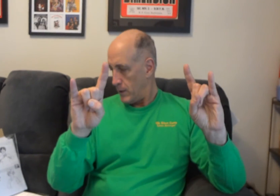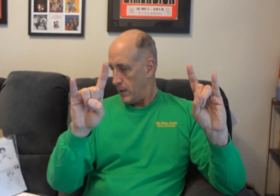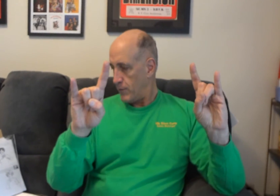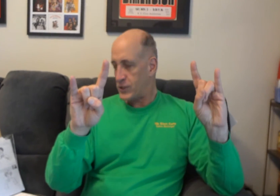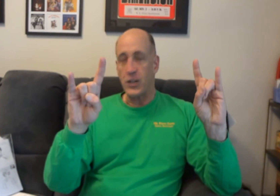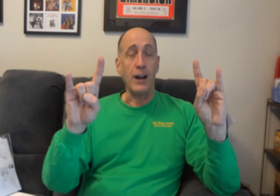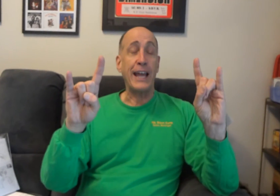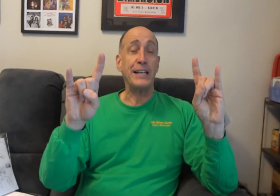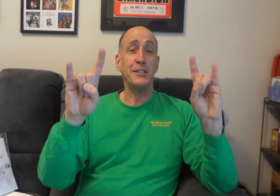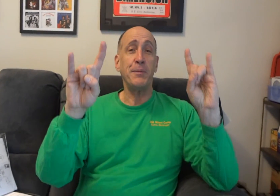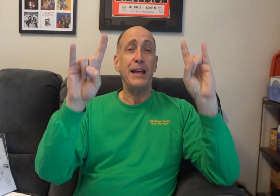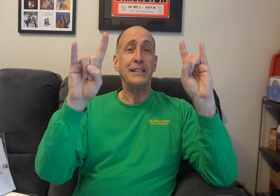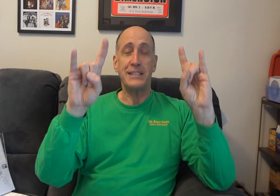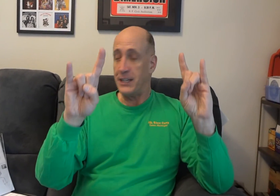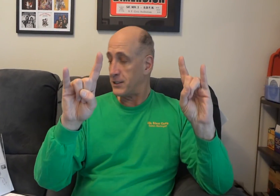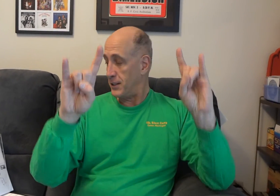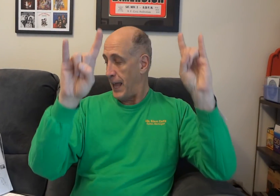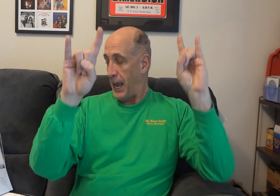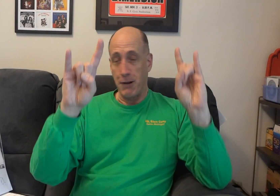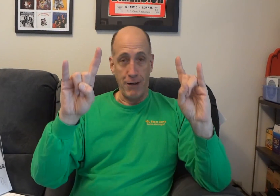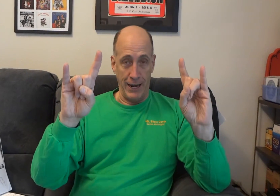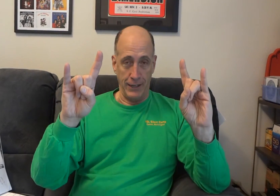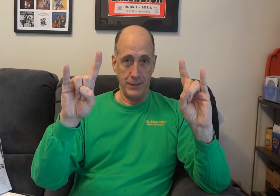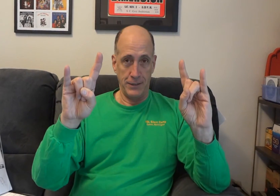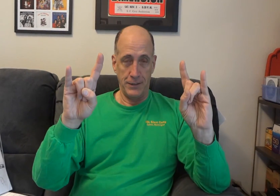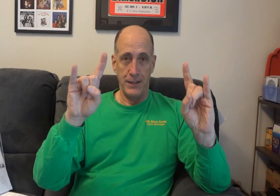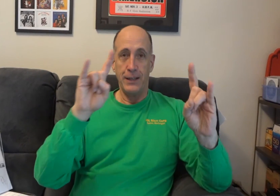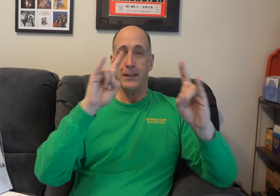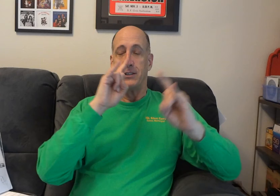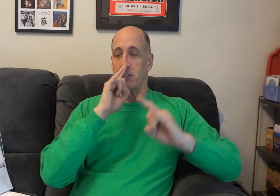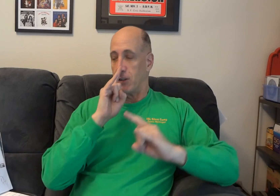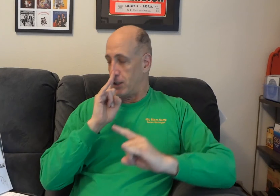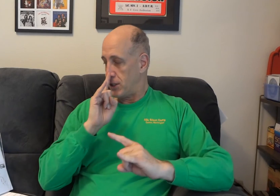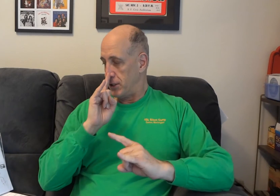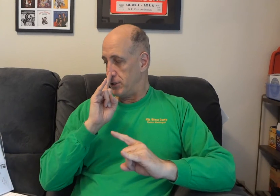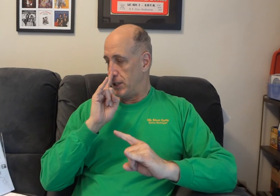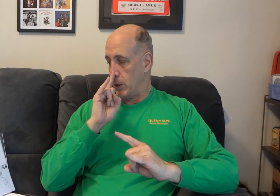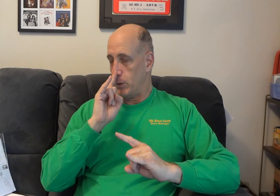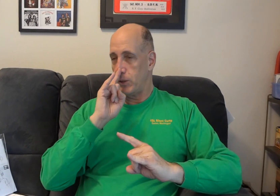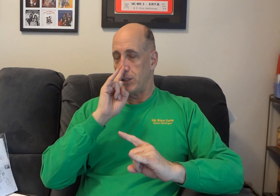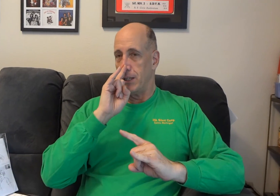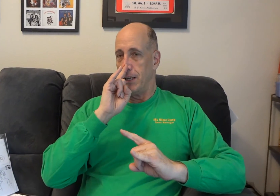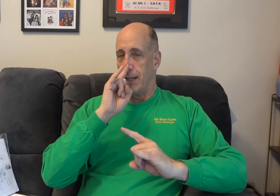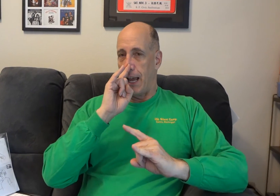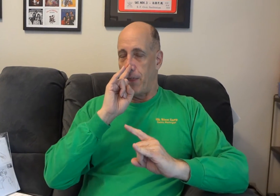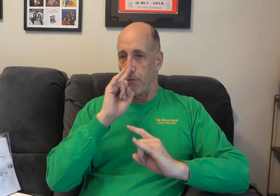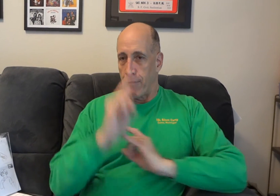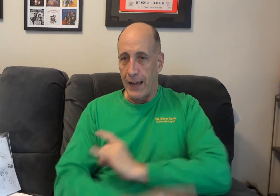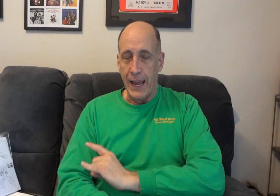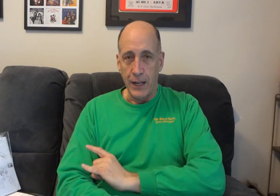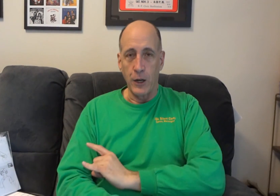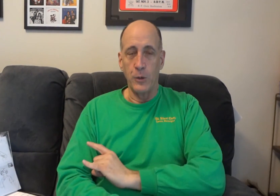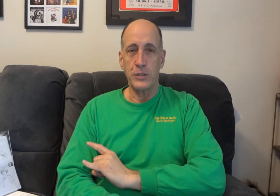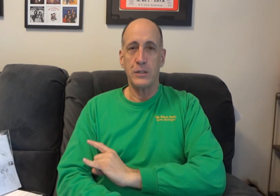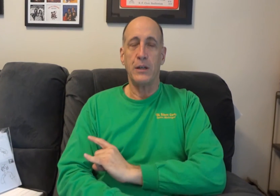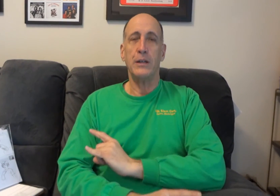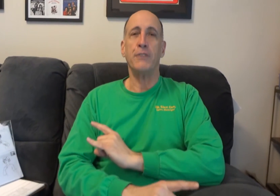for sarcasm, cynical, and ironic. Starts on your nose, and the right hand goes in